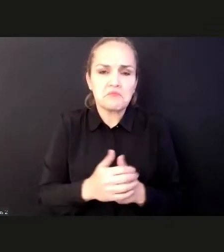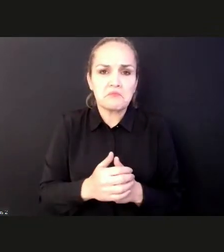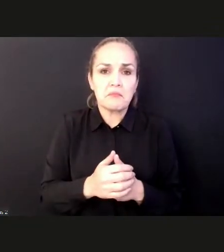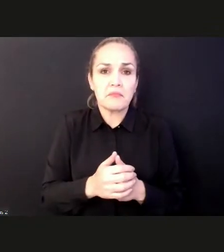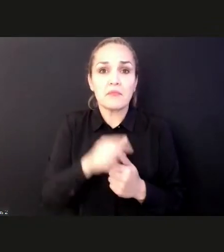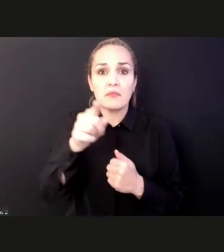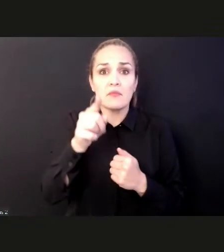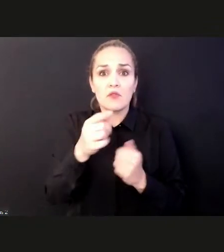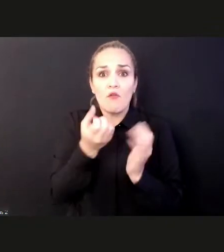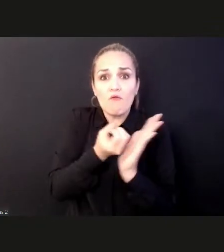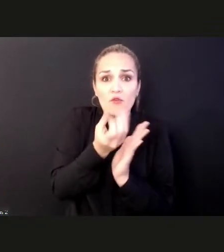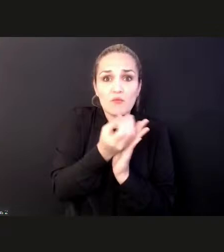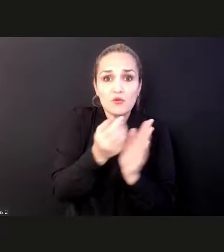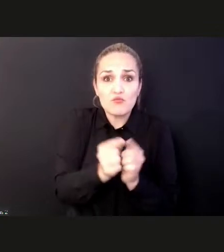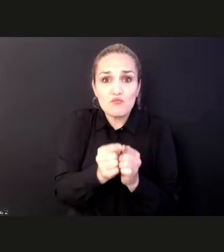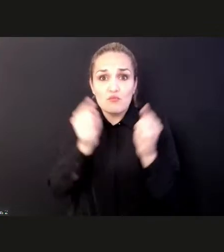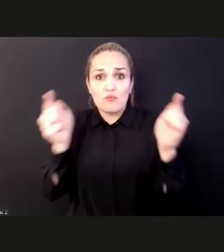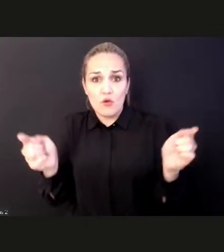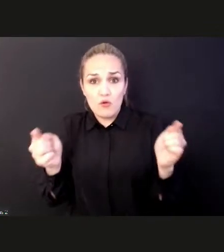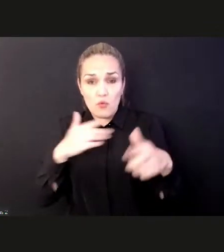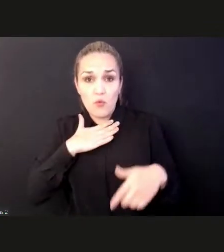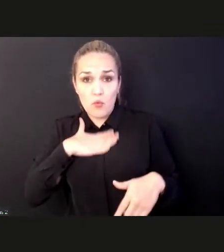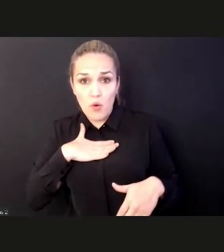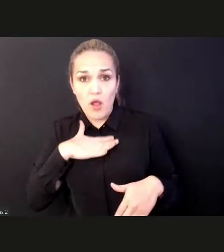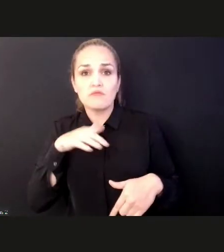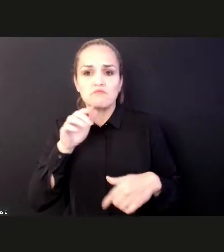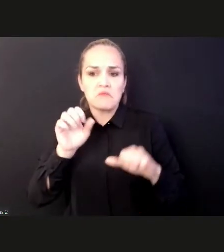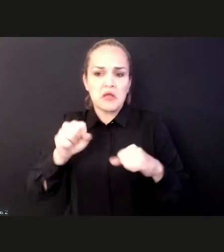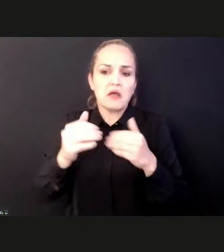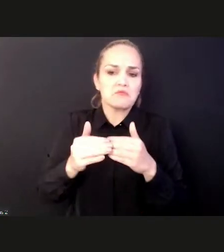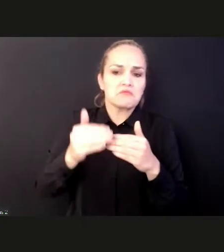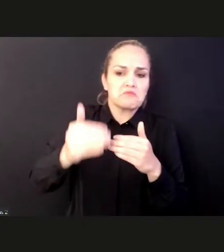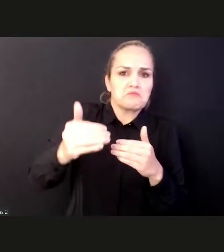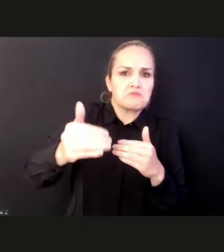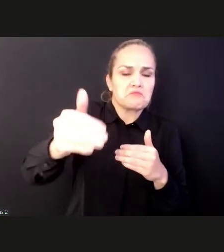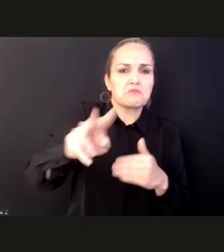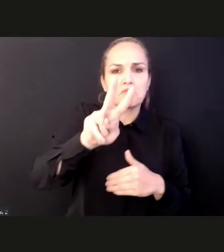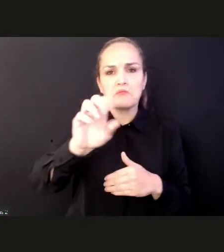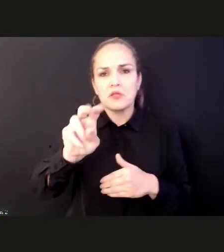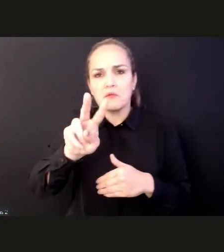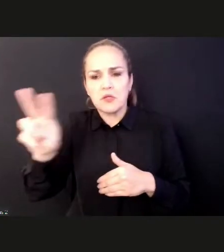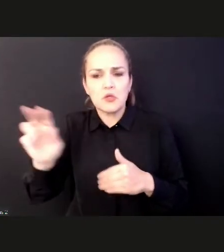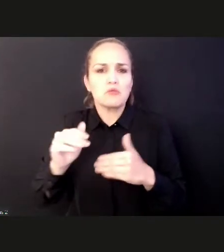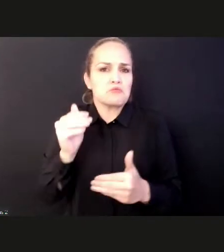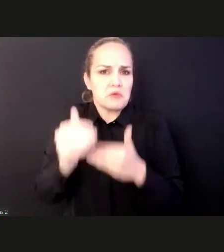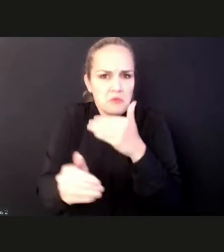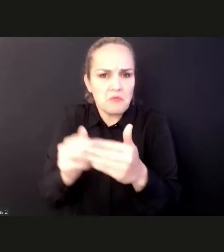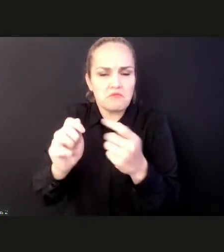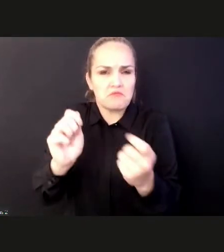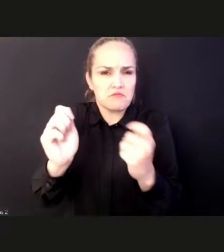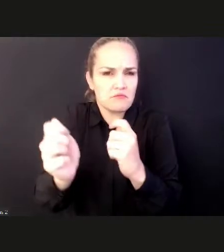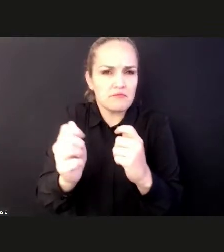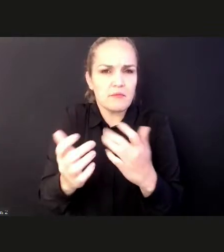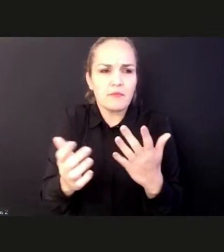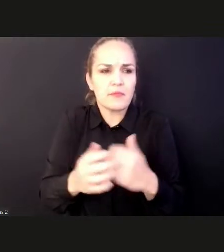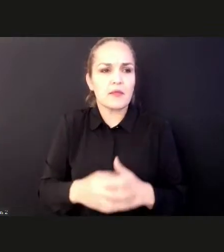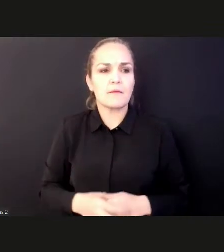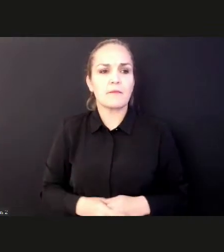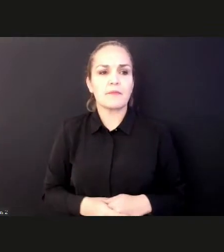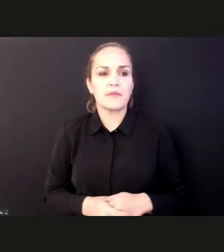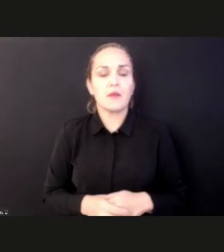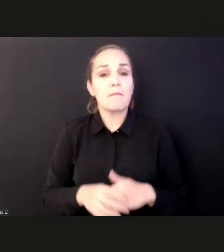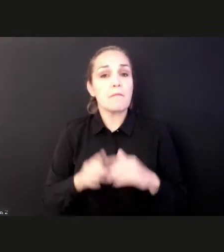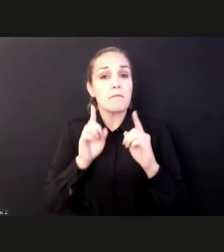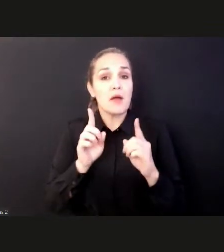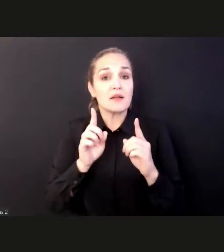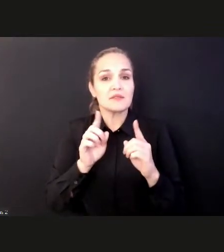But all of this just goes back to that real foundation that no matter what we do with plastics